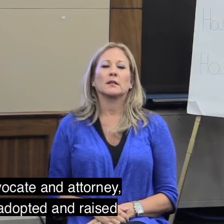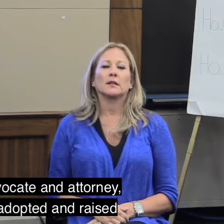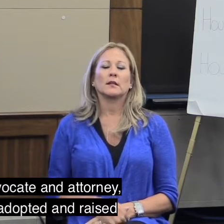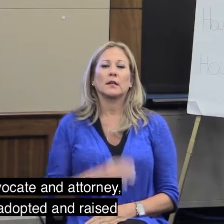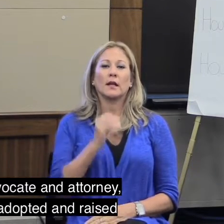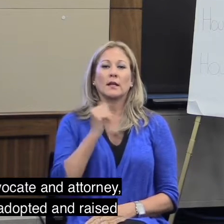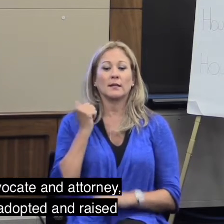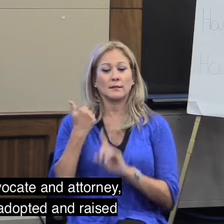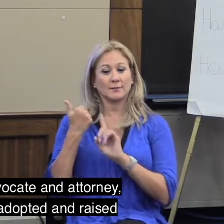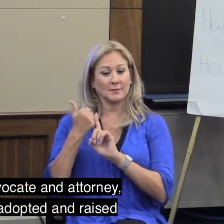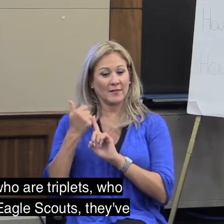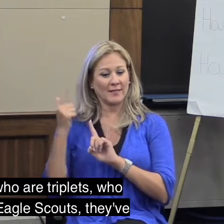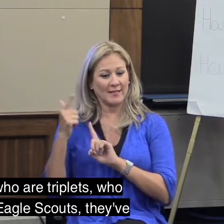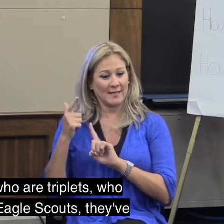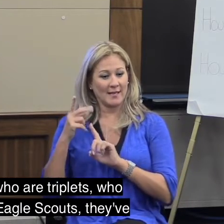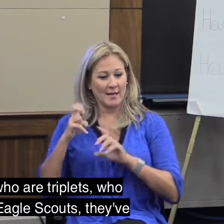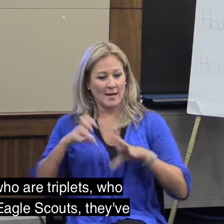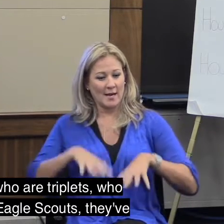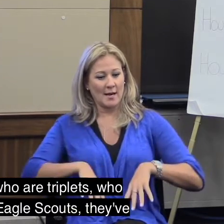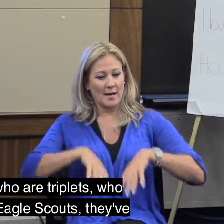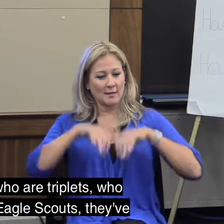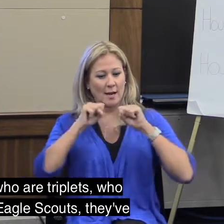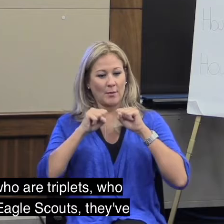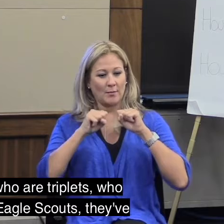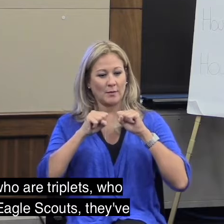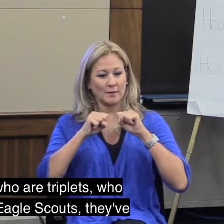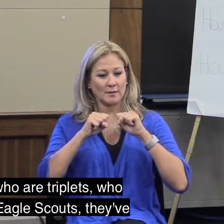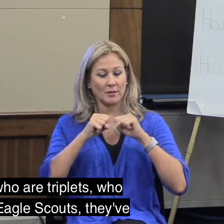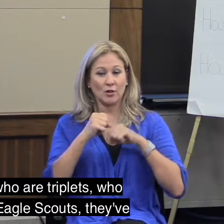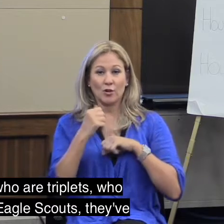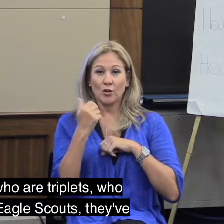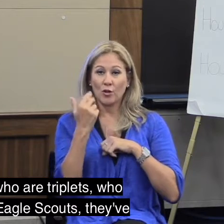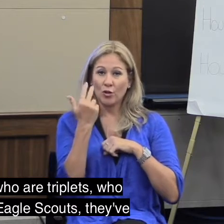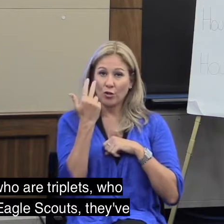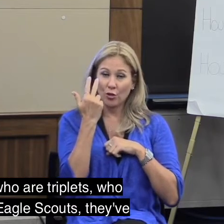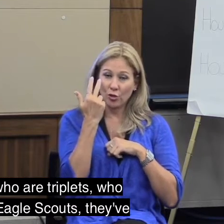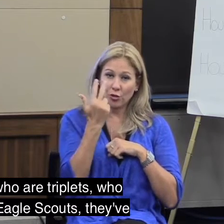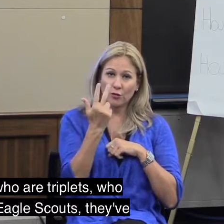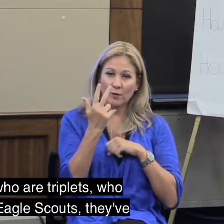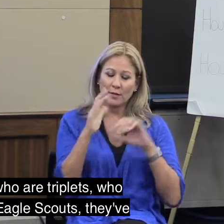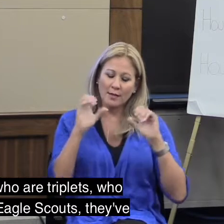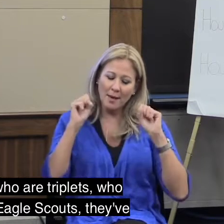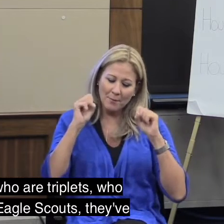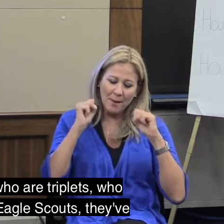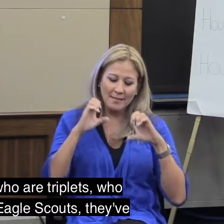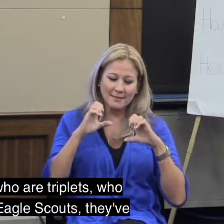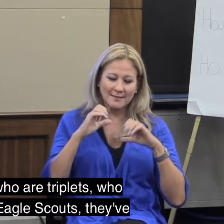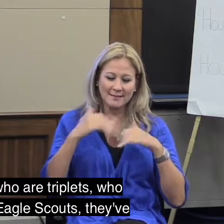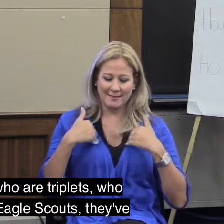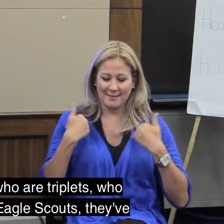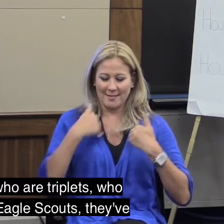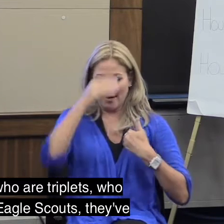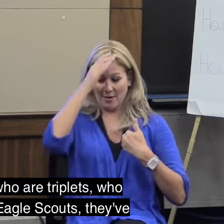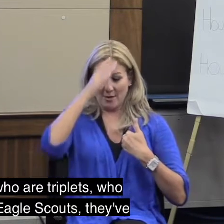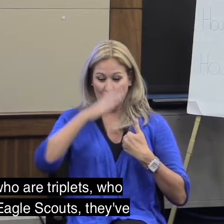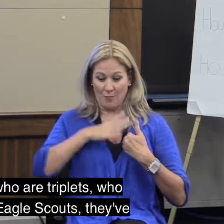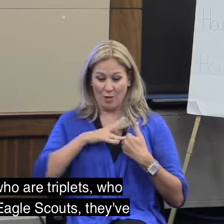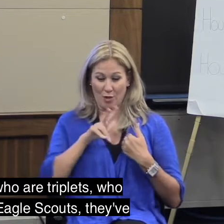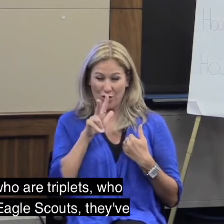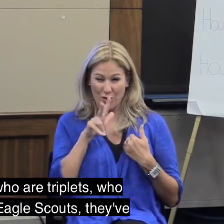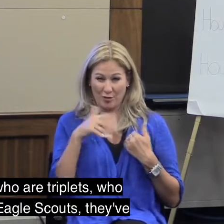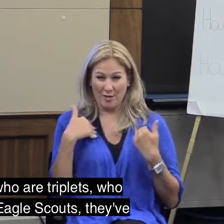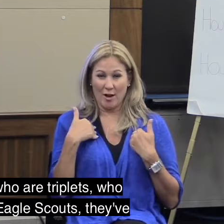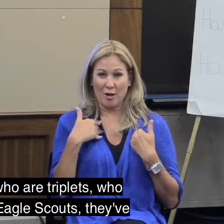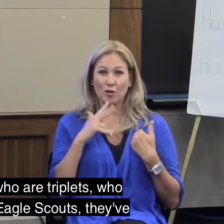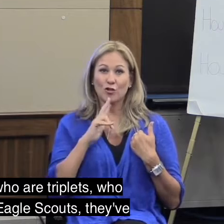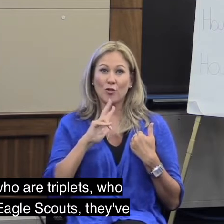Ollie adopted and raised 3 amazing young men who are triplets, who are also blind. They